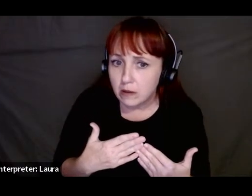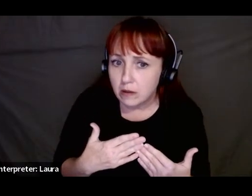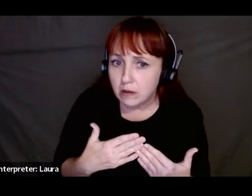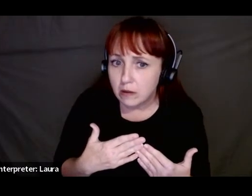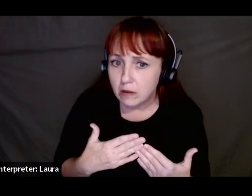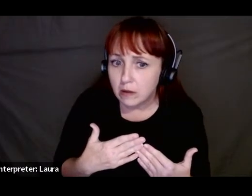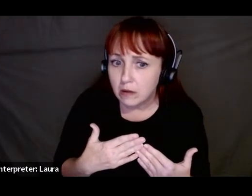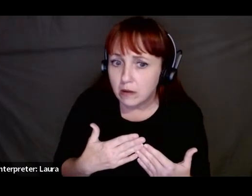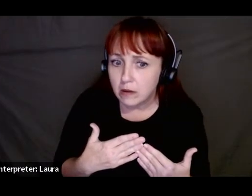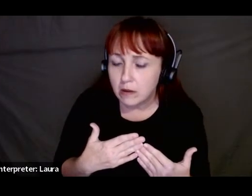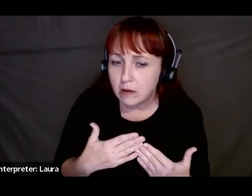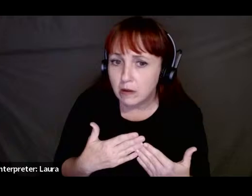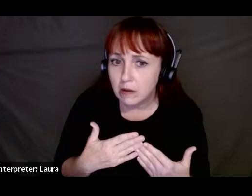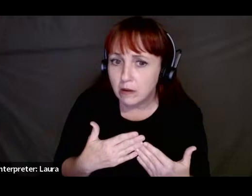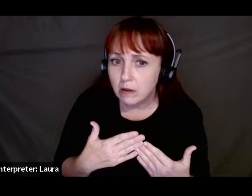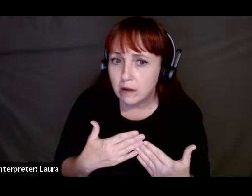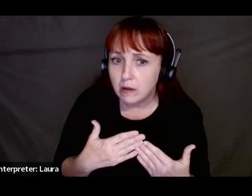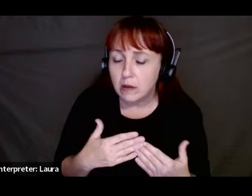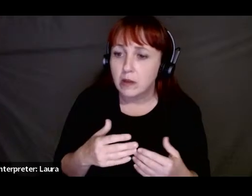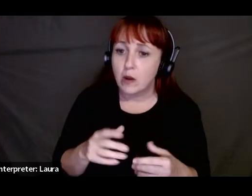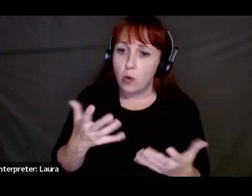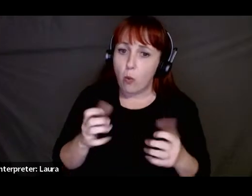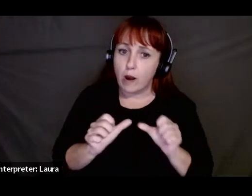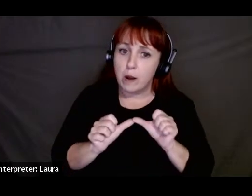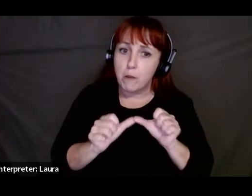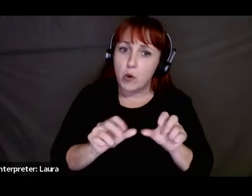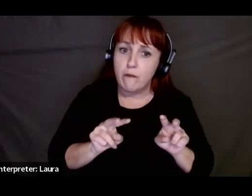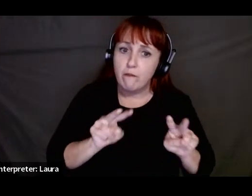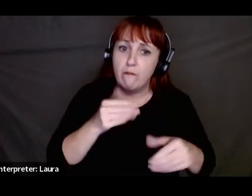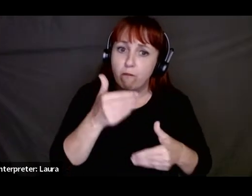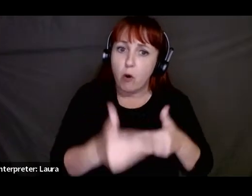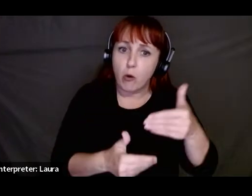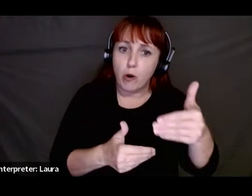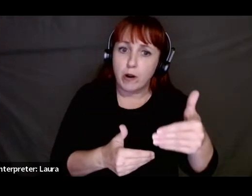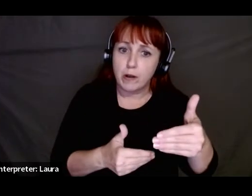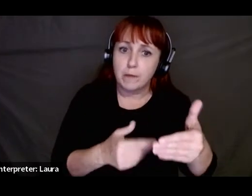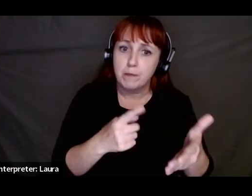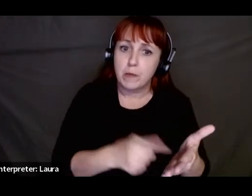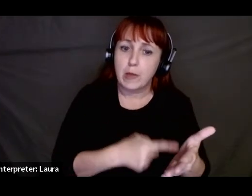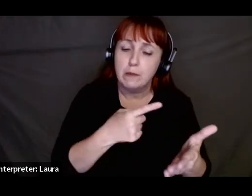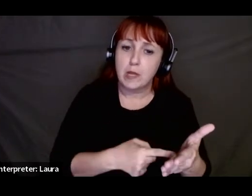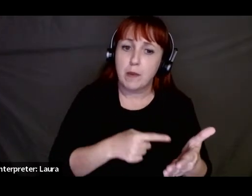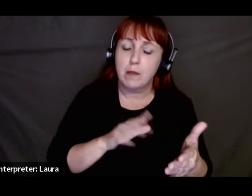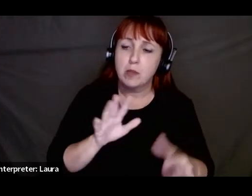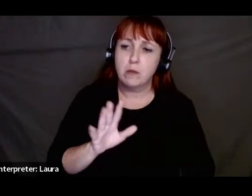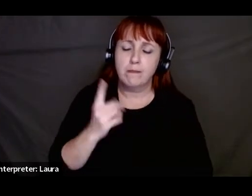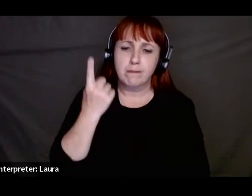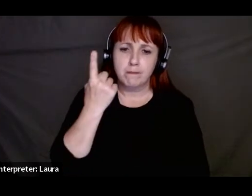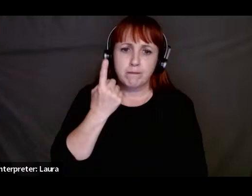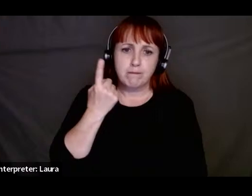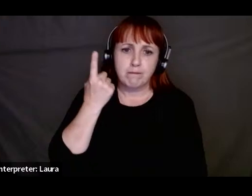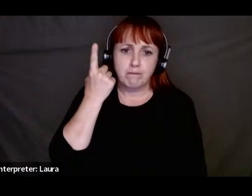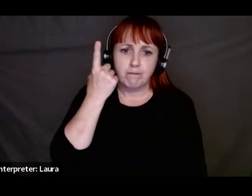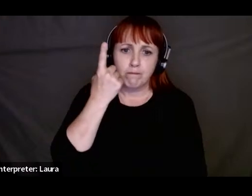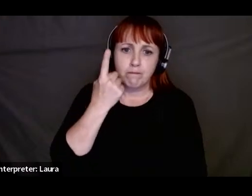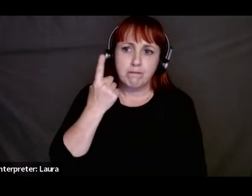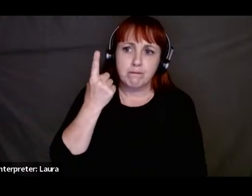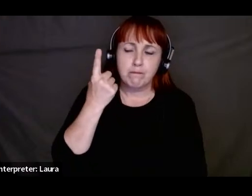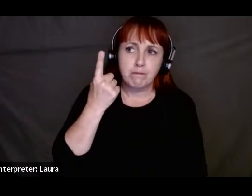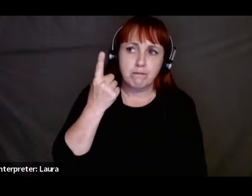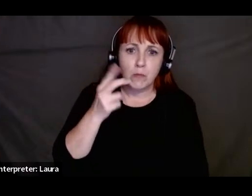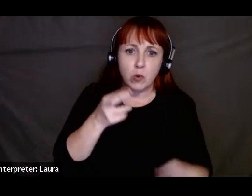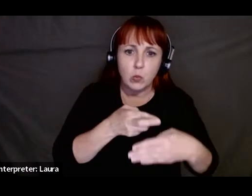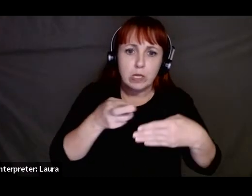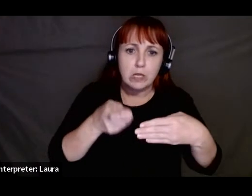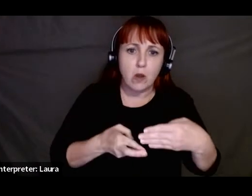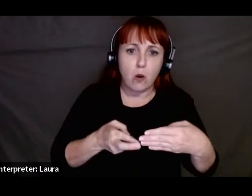go to more, we all need to move forward, but we all have to take our steps one day at a time and see what results can be